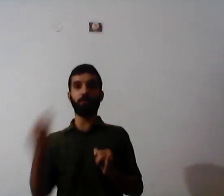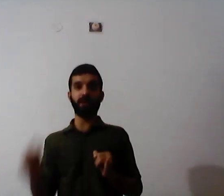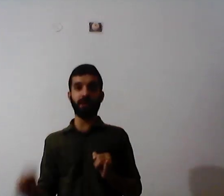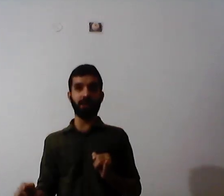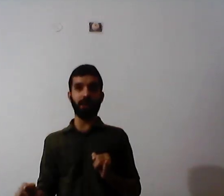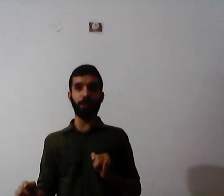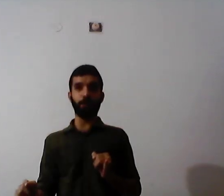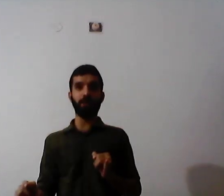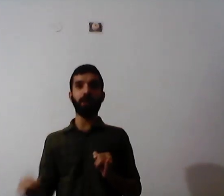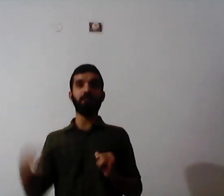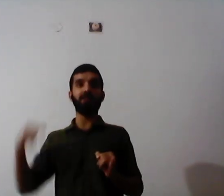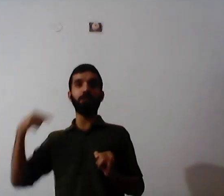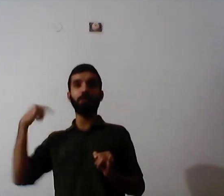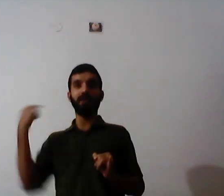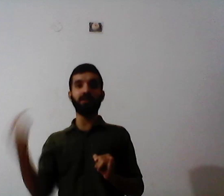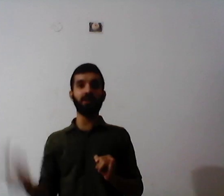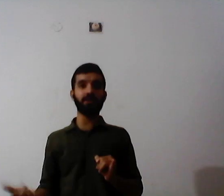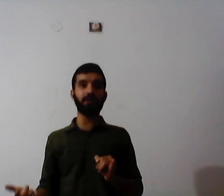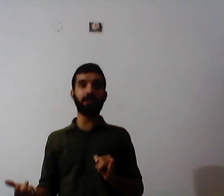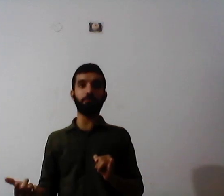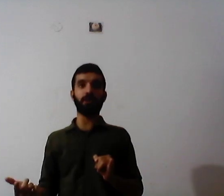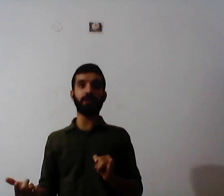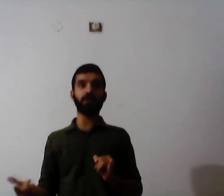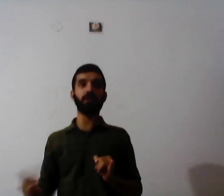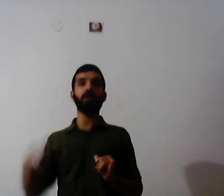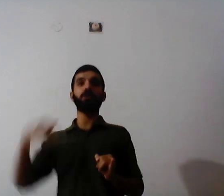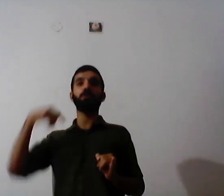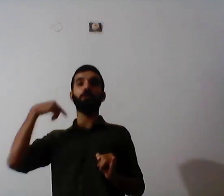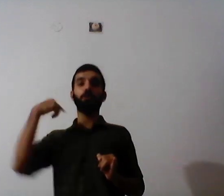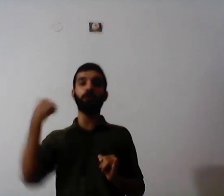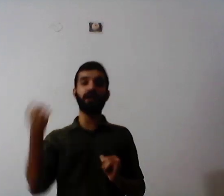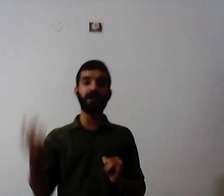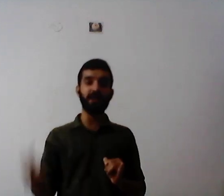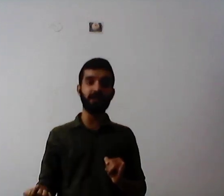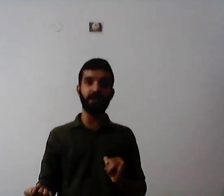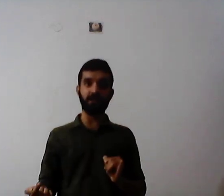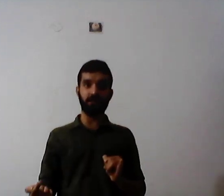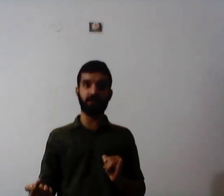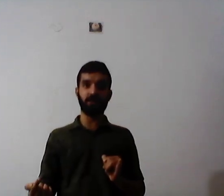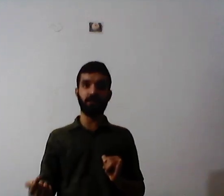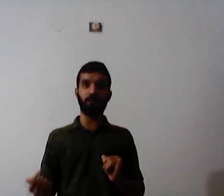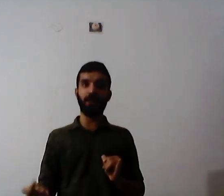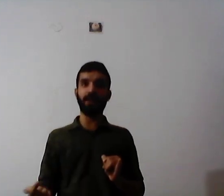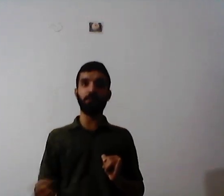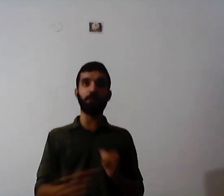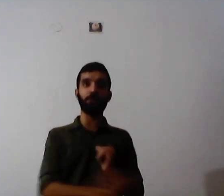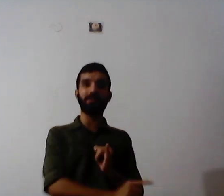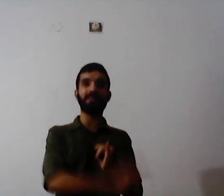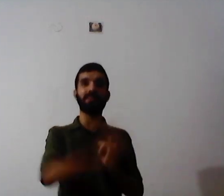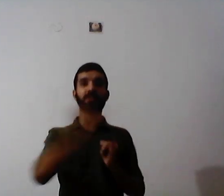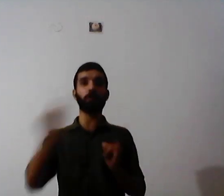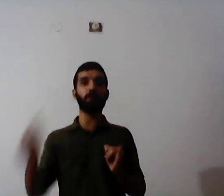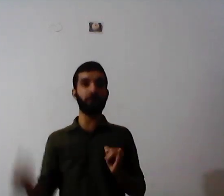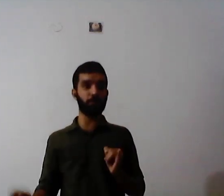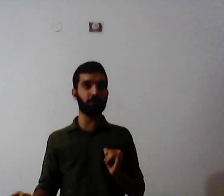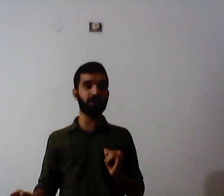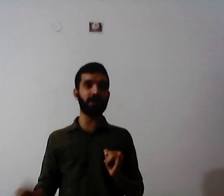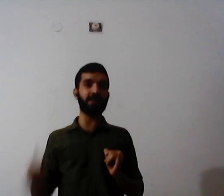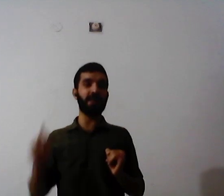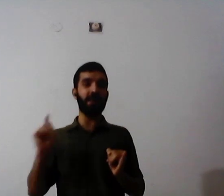in liquid, when you increase the temperature, solubility increases. Why? Because this dissolving process is an